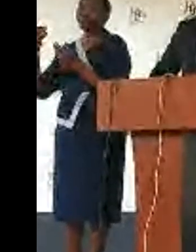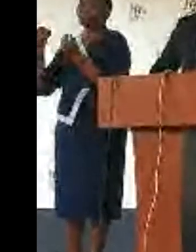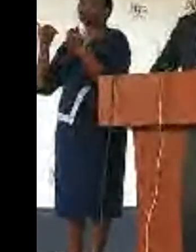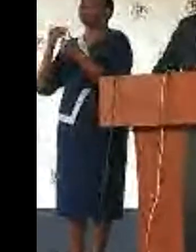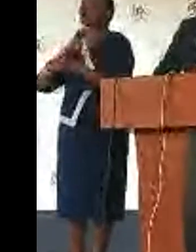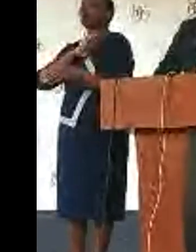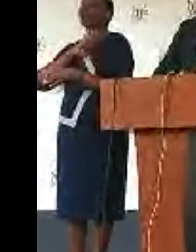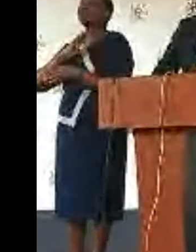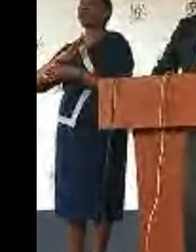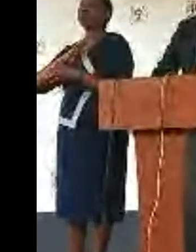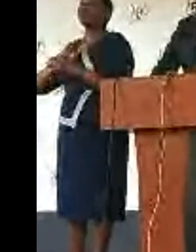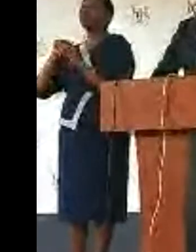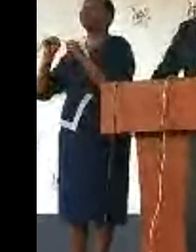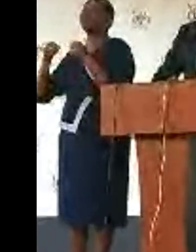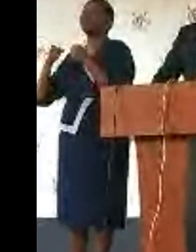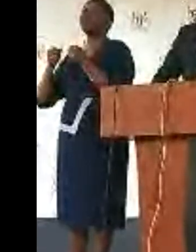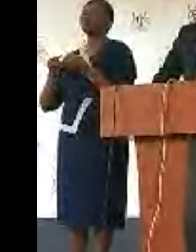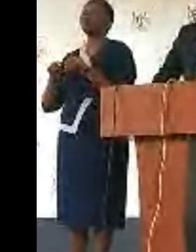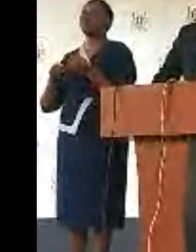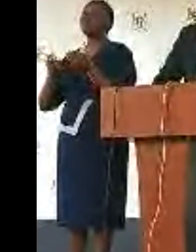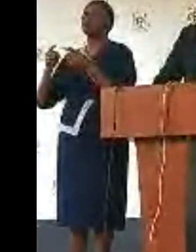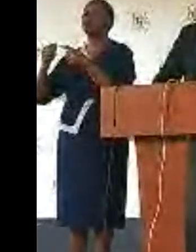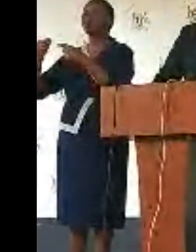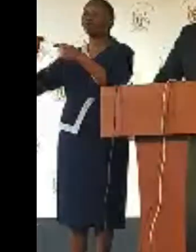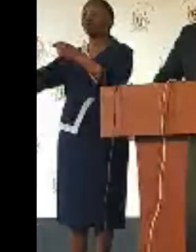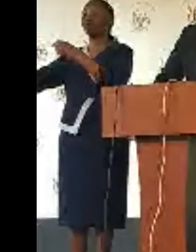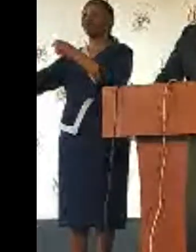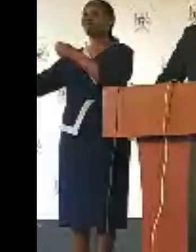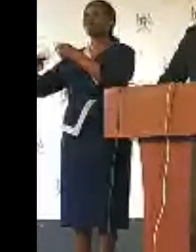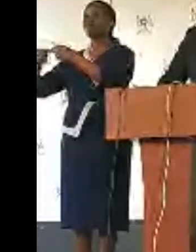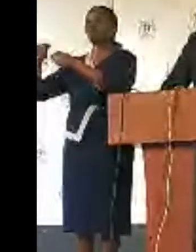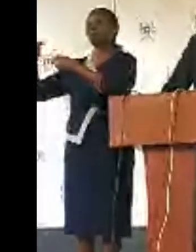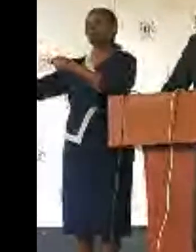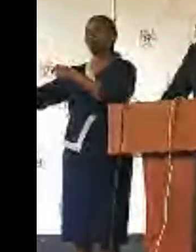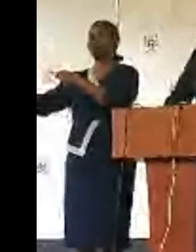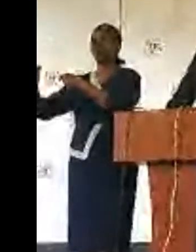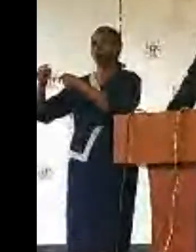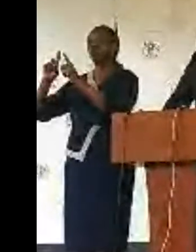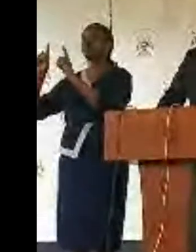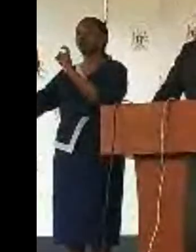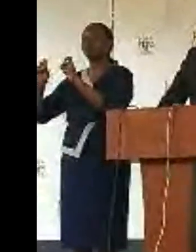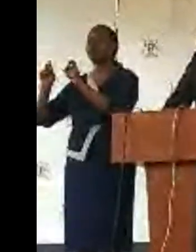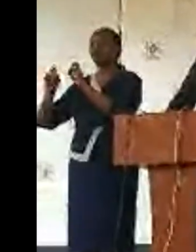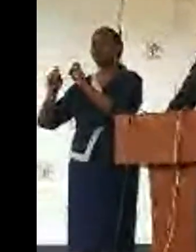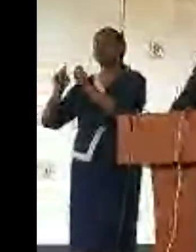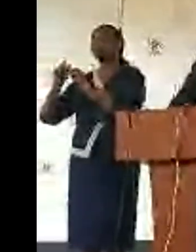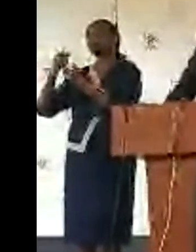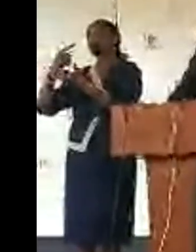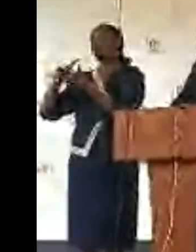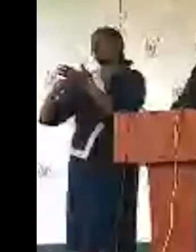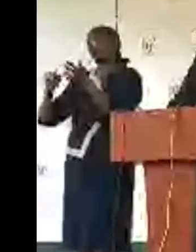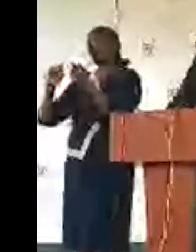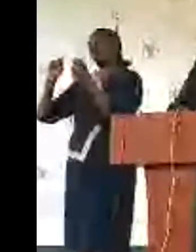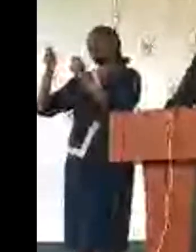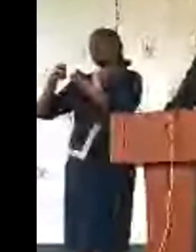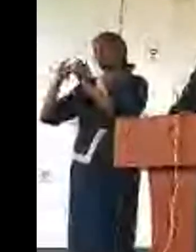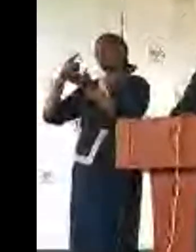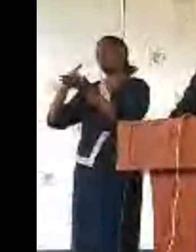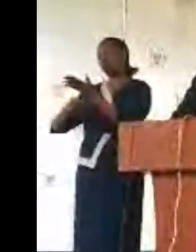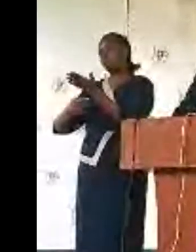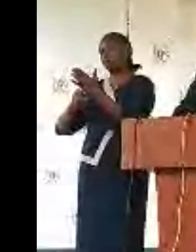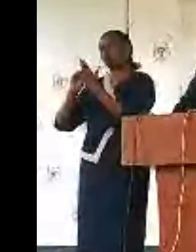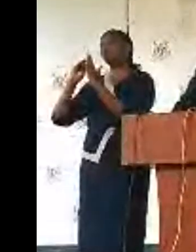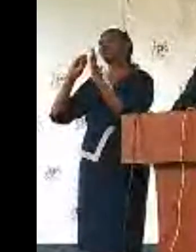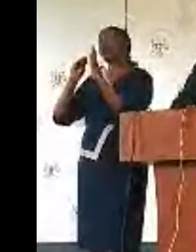So the board will not conduct a transitional examination. What has changed in this curriculum is the